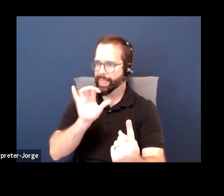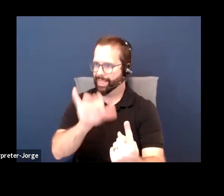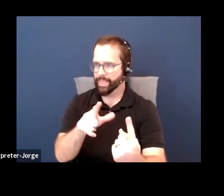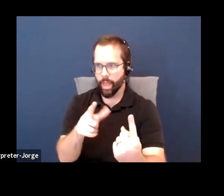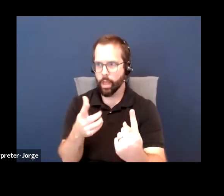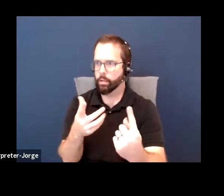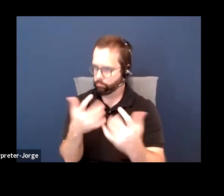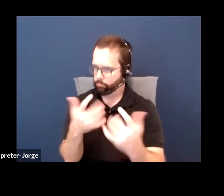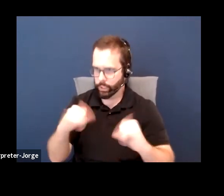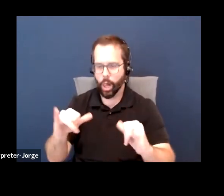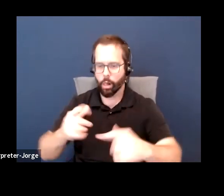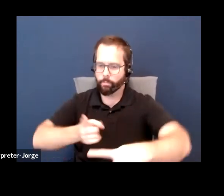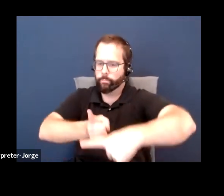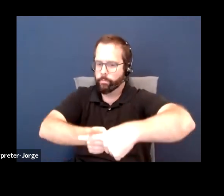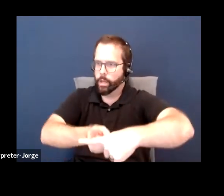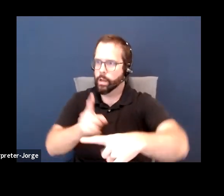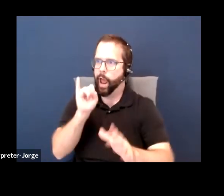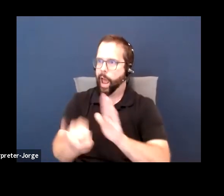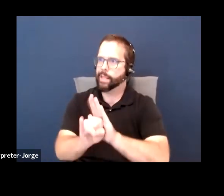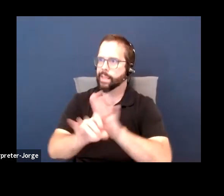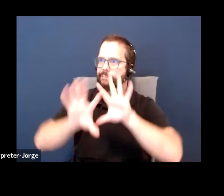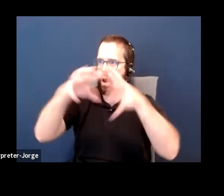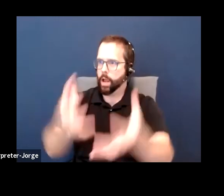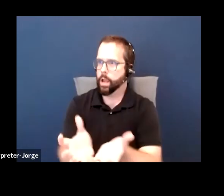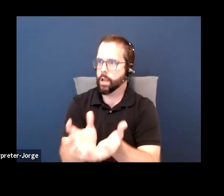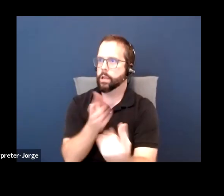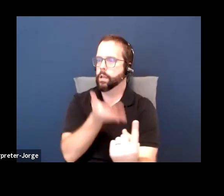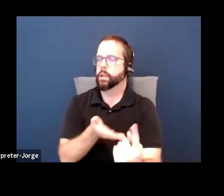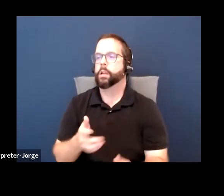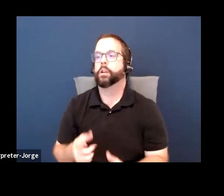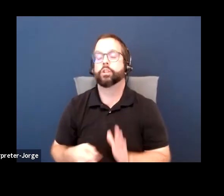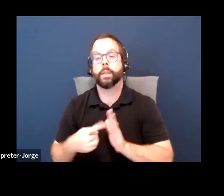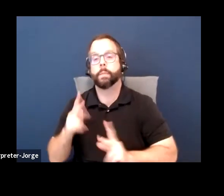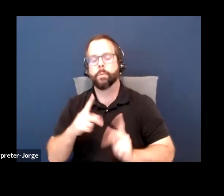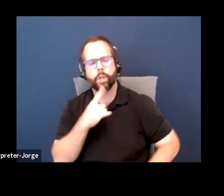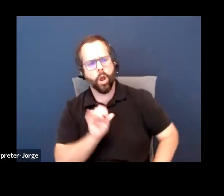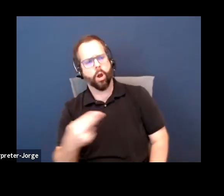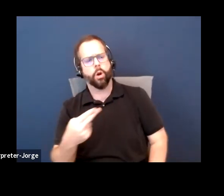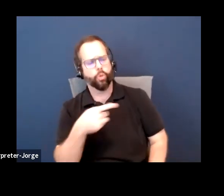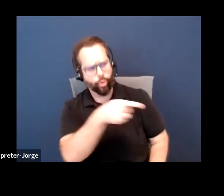Another thing is, people might say, well, you're a center, it's part of your mission to do this work, and that is